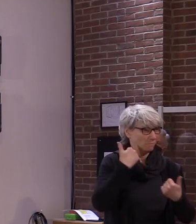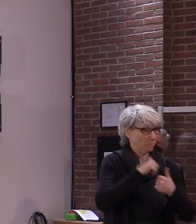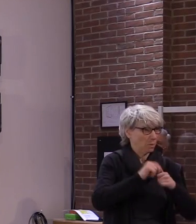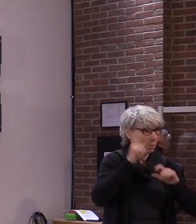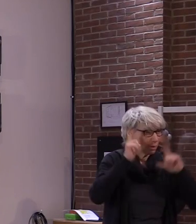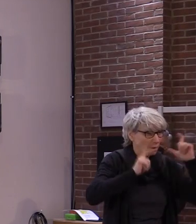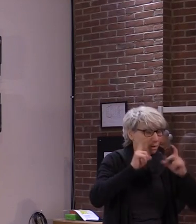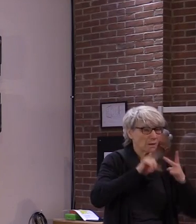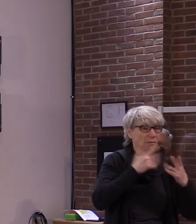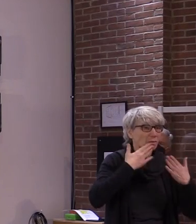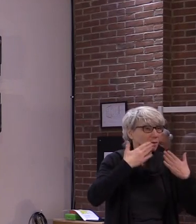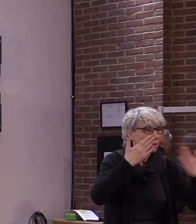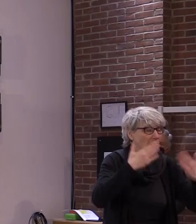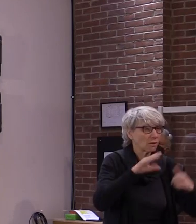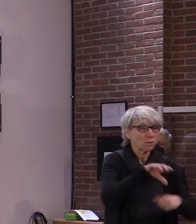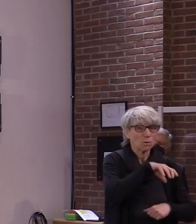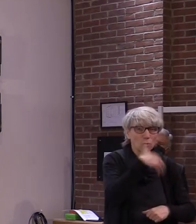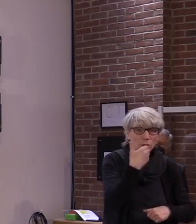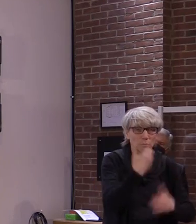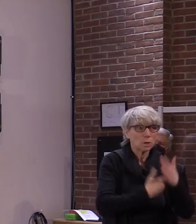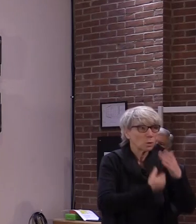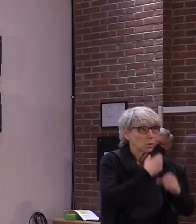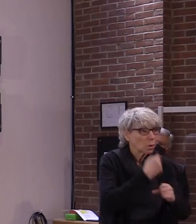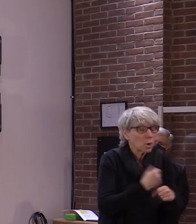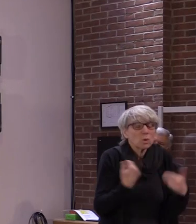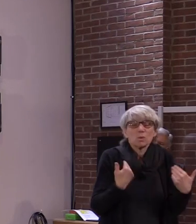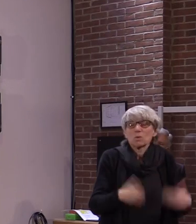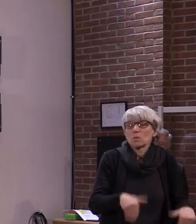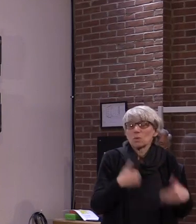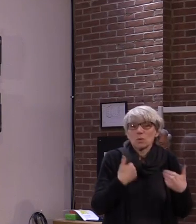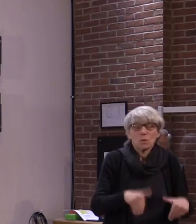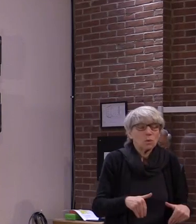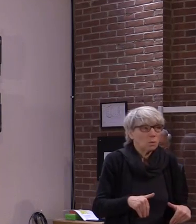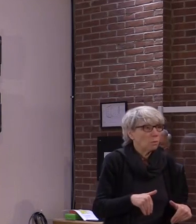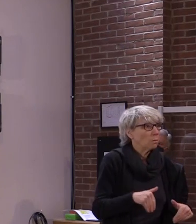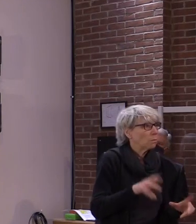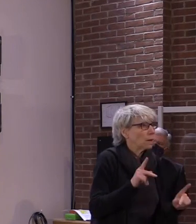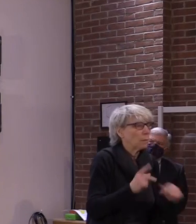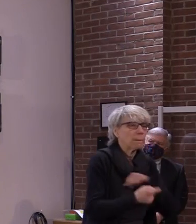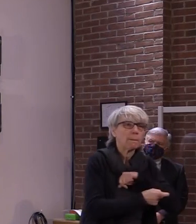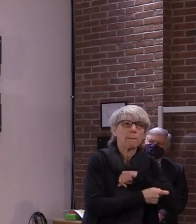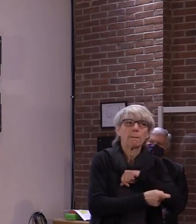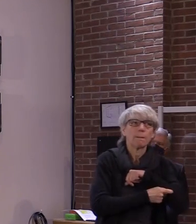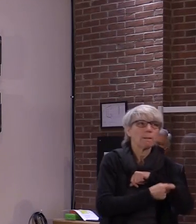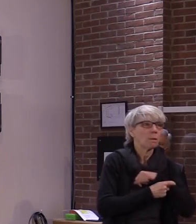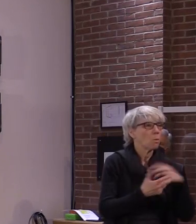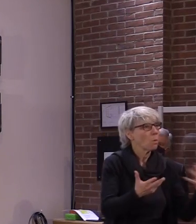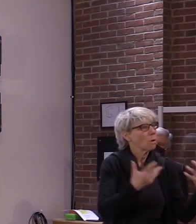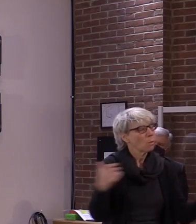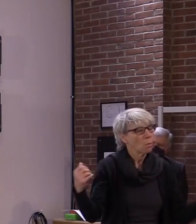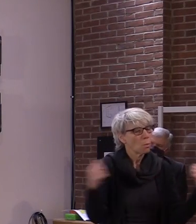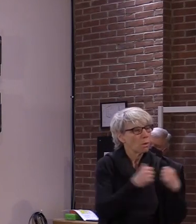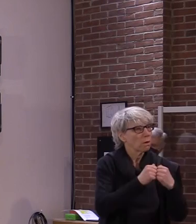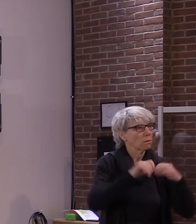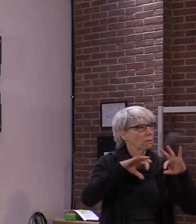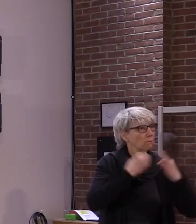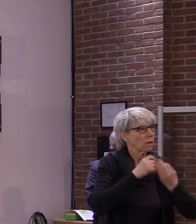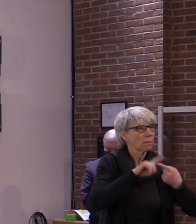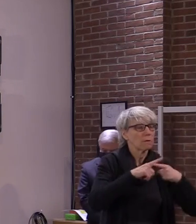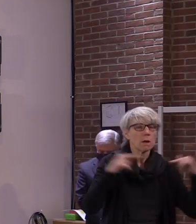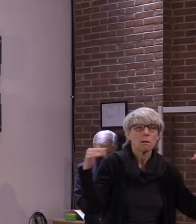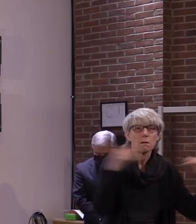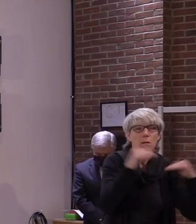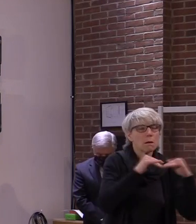Thanksgiving, Christmas, and New Year's, there were significant opportunities for gatherings. Those